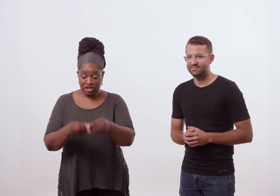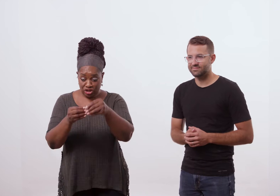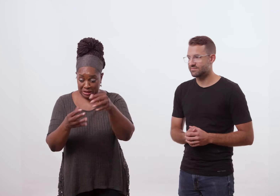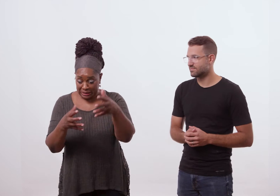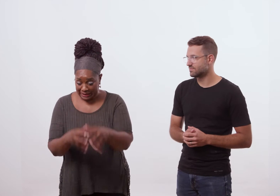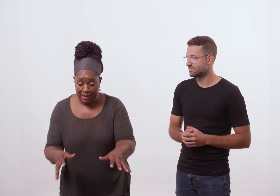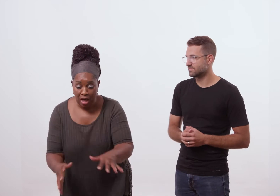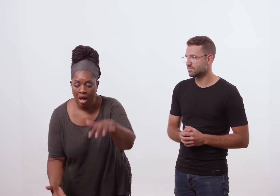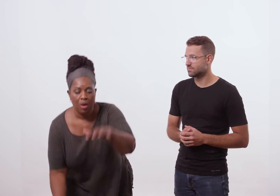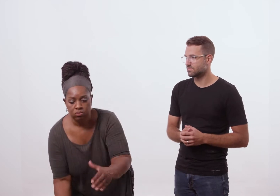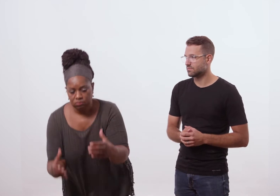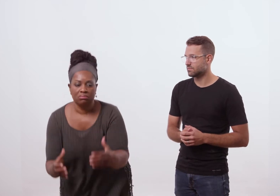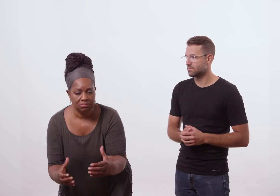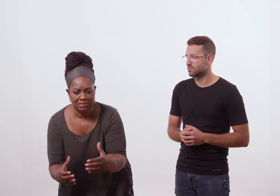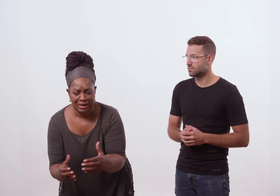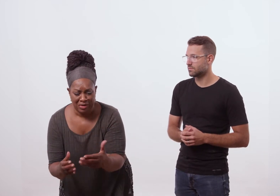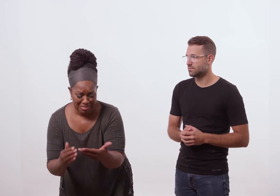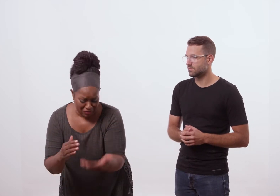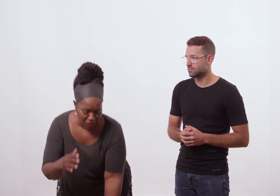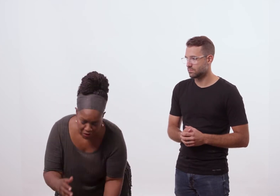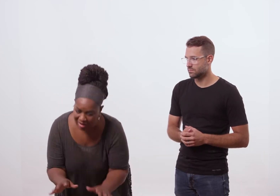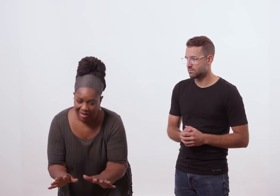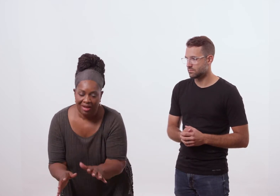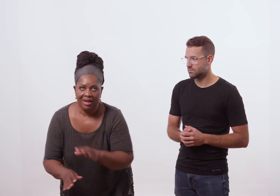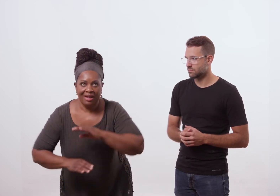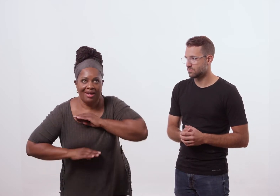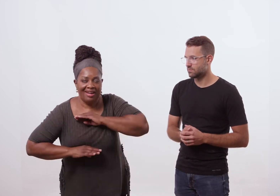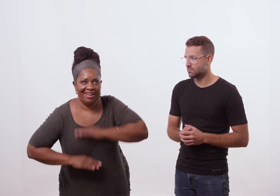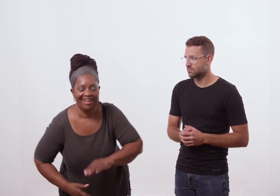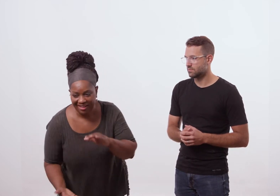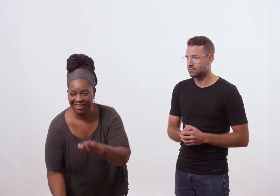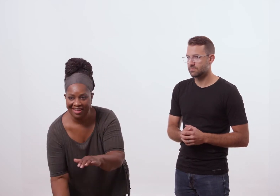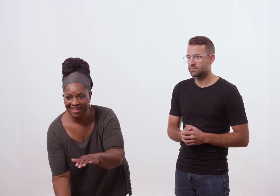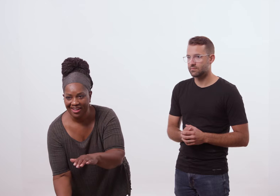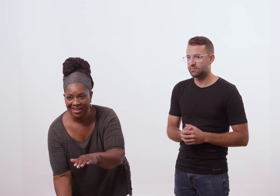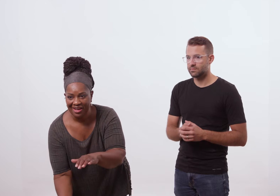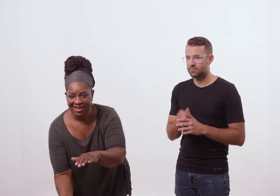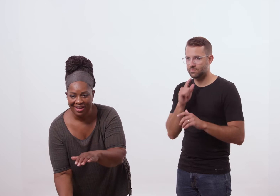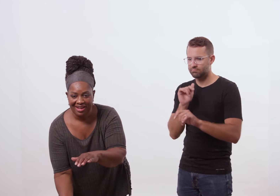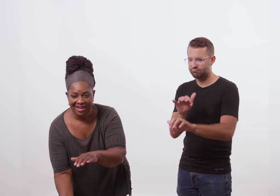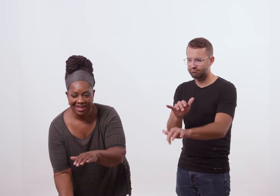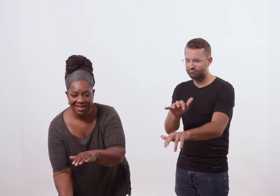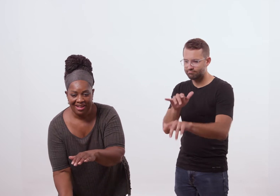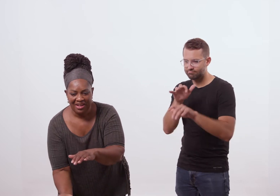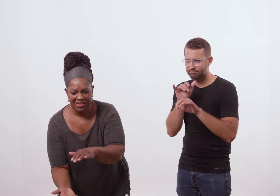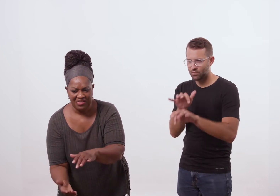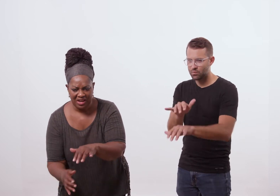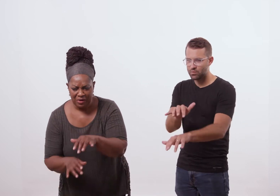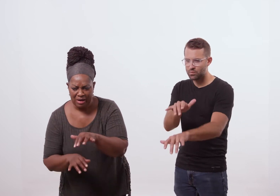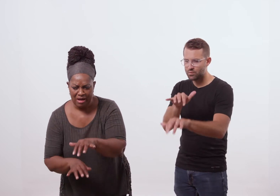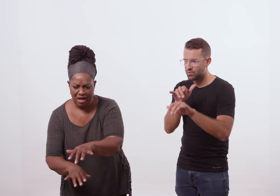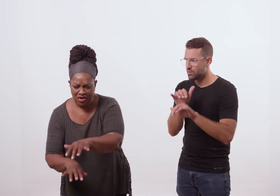hands, but stops inches before shattering on the well's foundation. There it